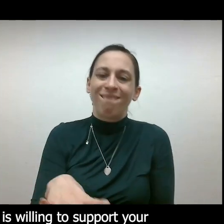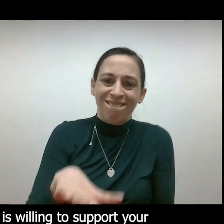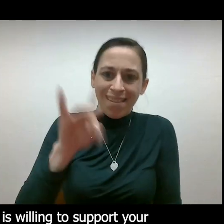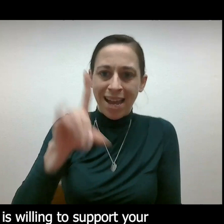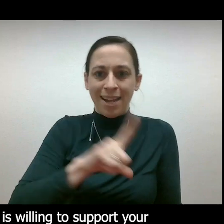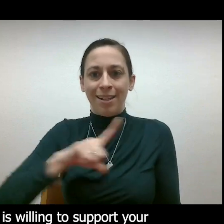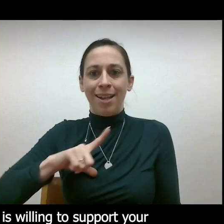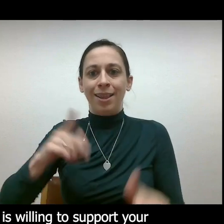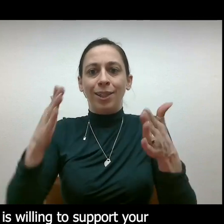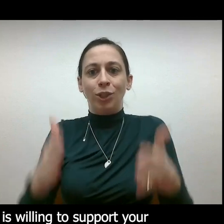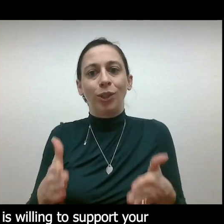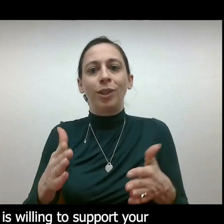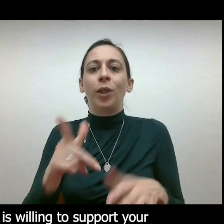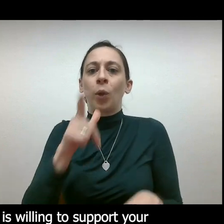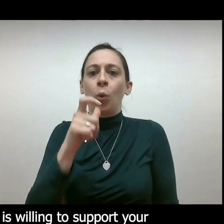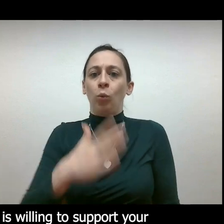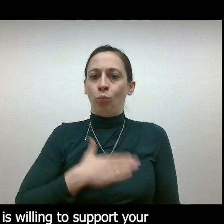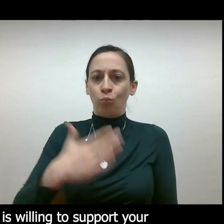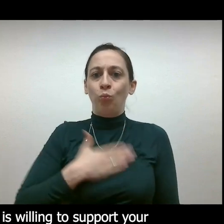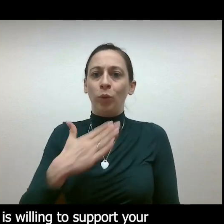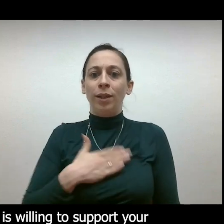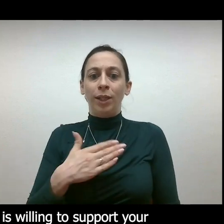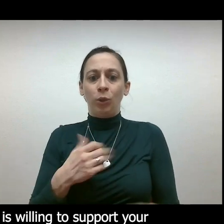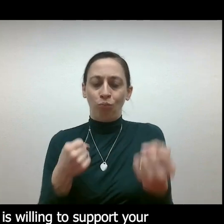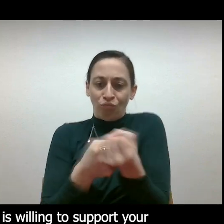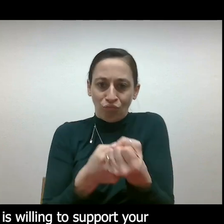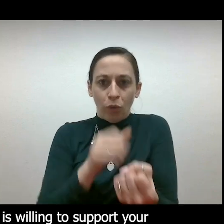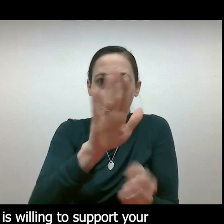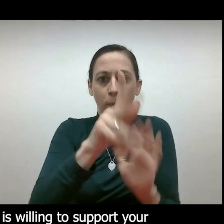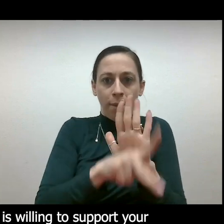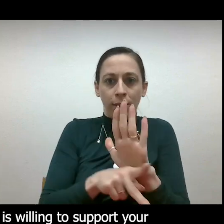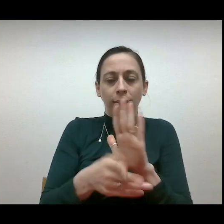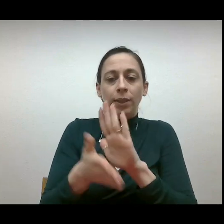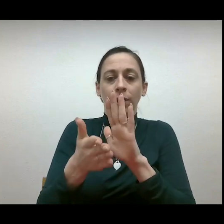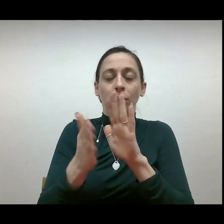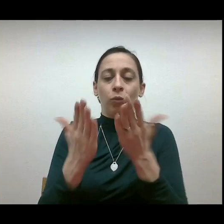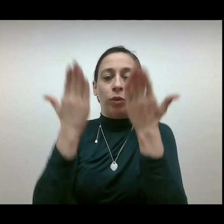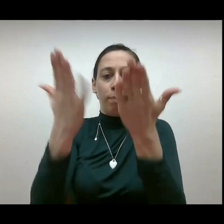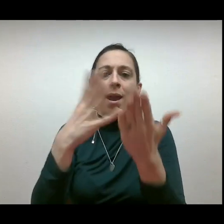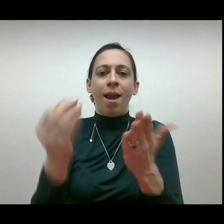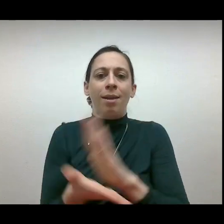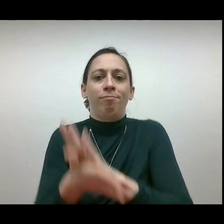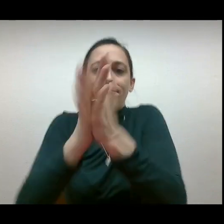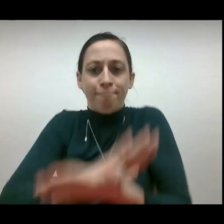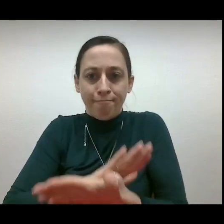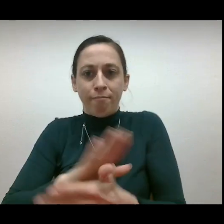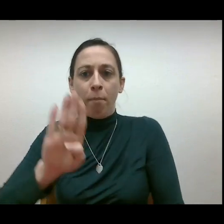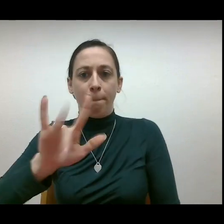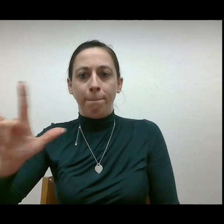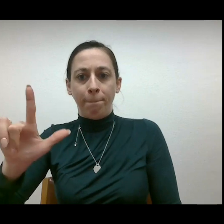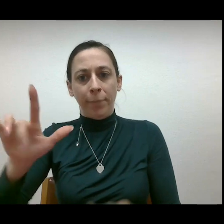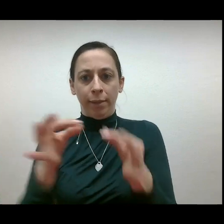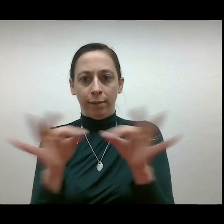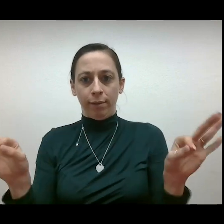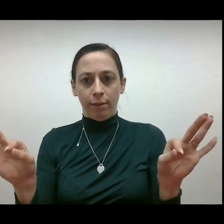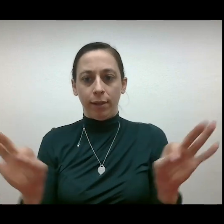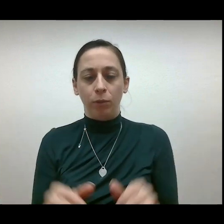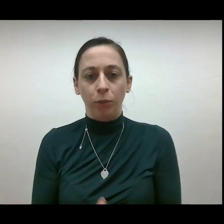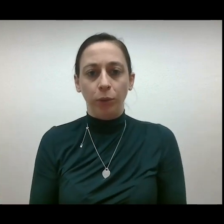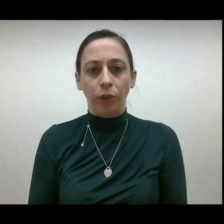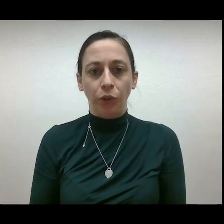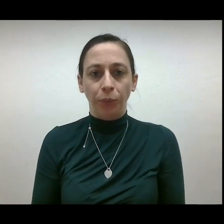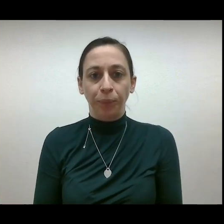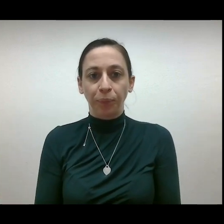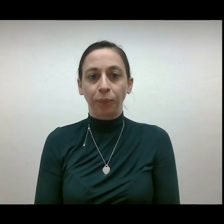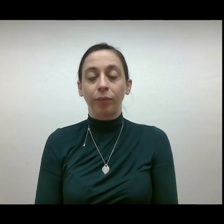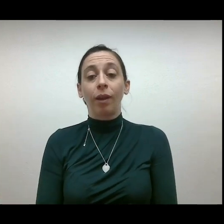First, your goal is to find a legislator who is willing to support your policy recommendation and translate that policy recommendation into